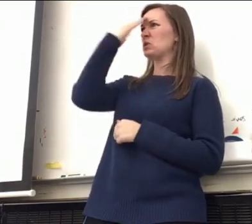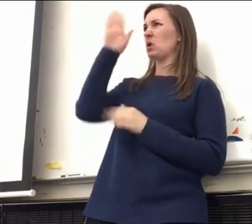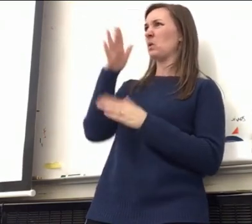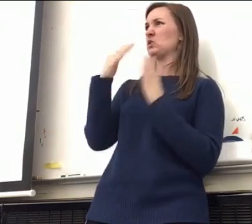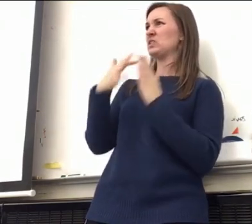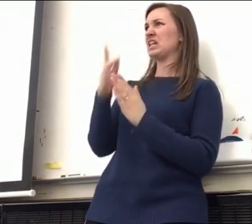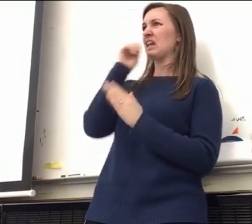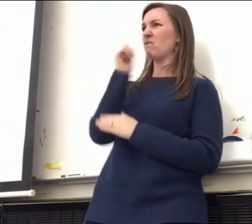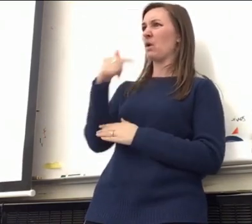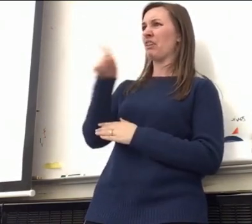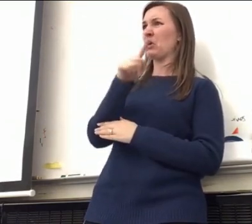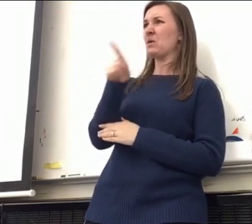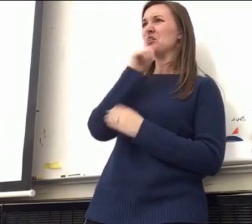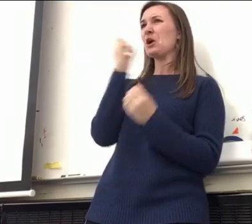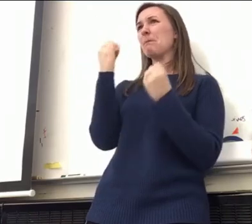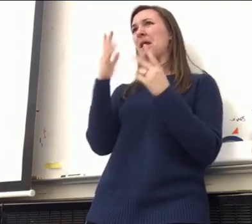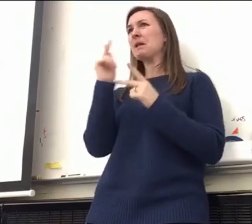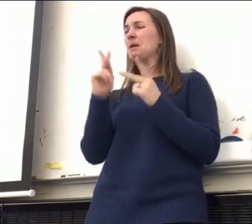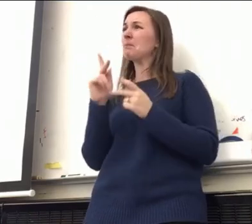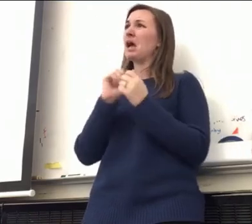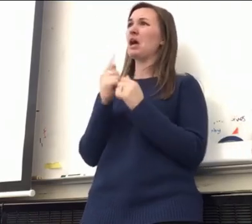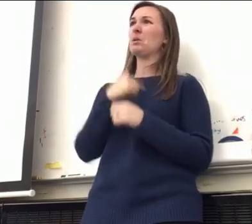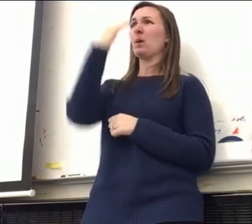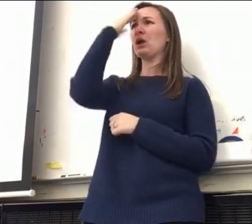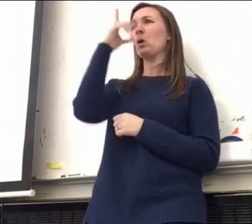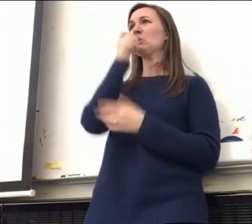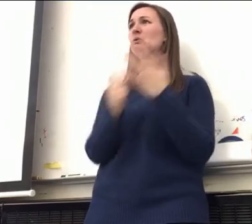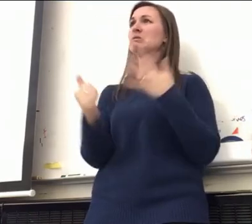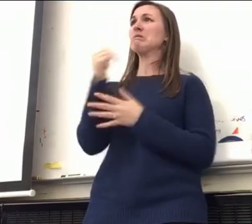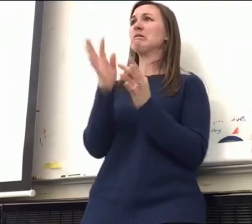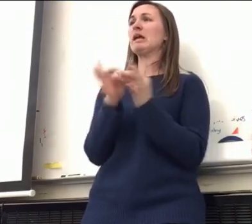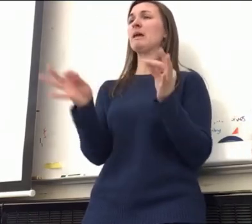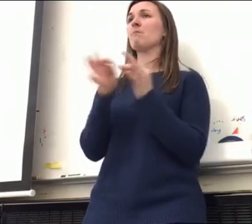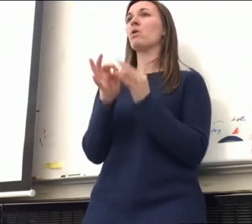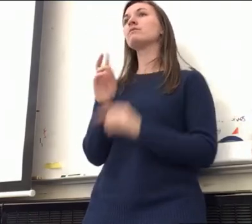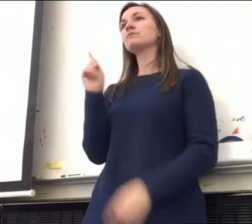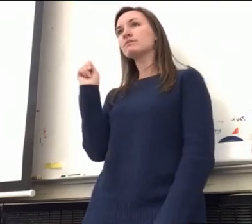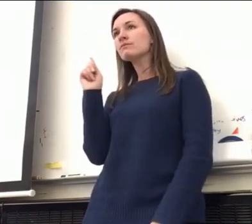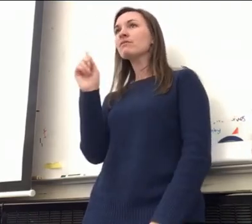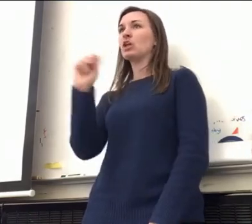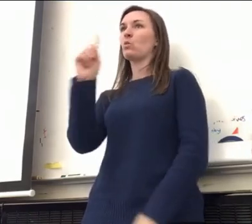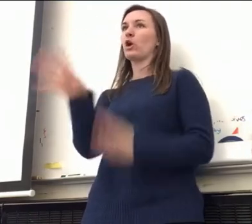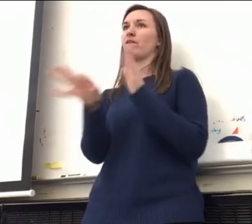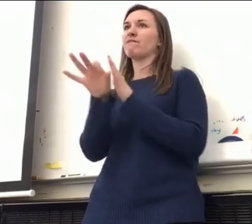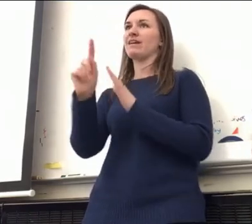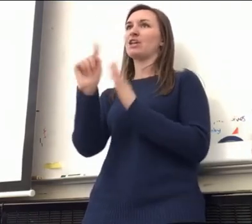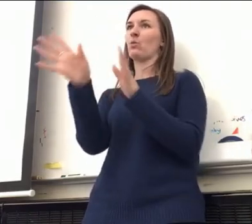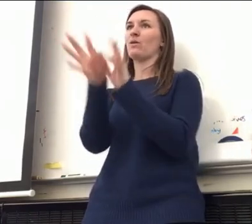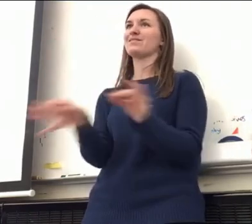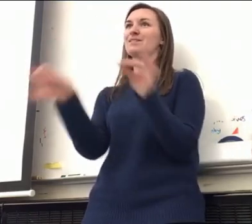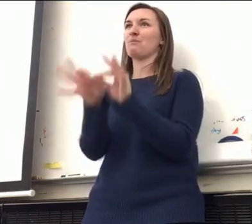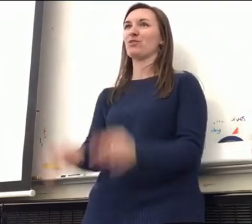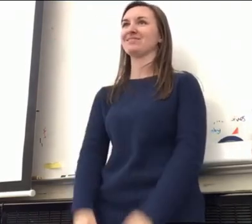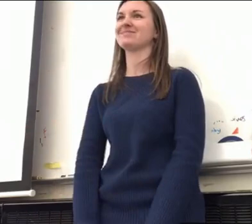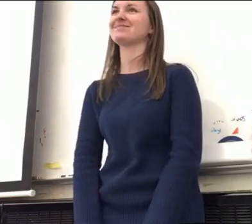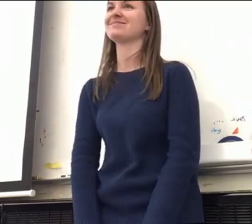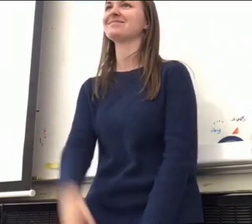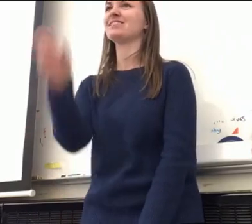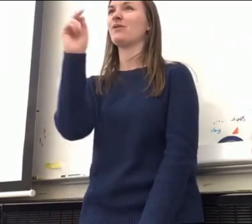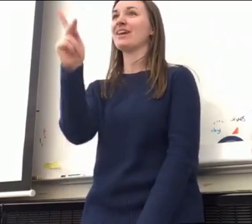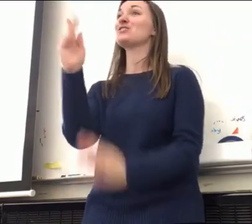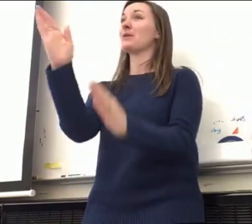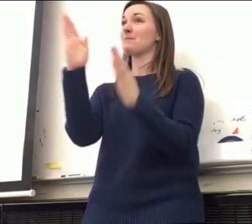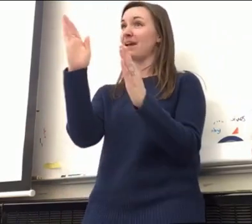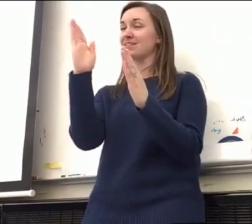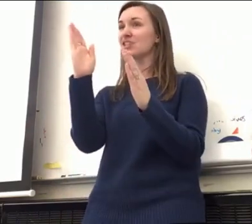on the quiz? There's all these people. How do I know what's the most important? This is where you find out what's the most important. Okay? So I'm going to go